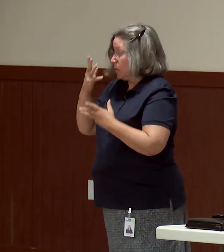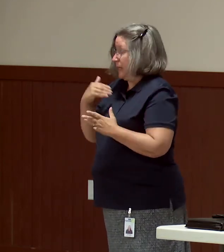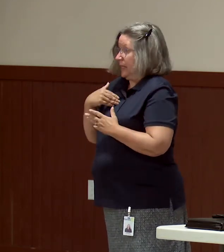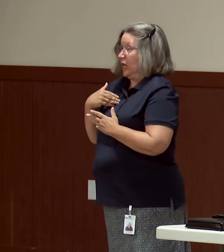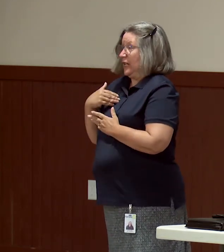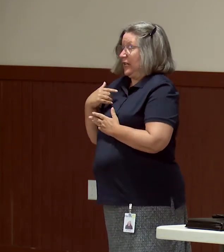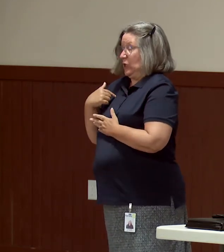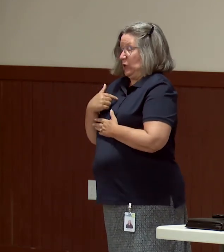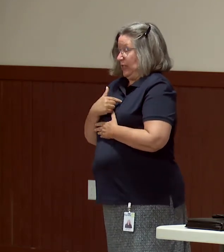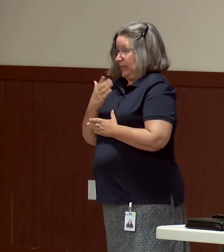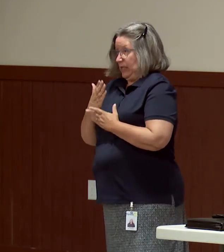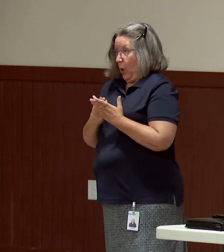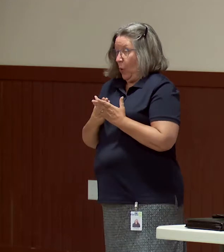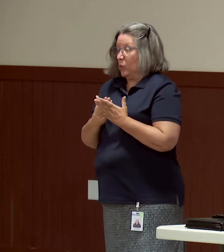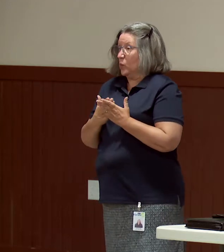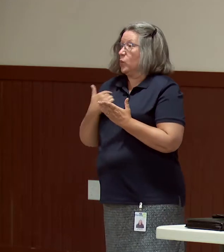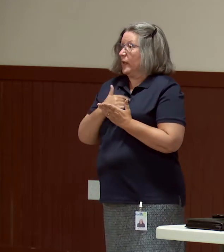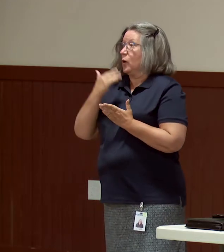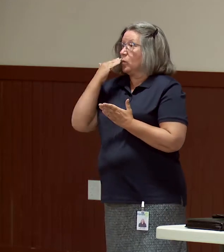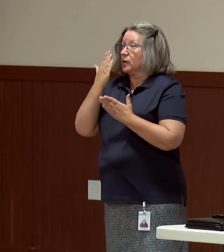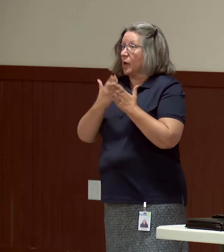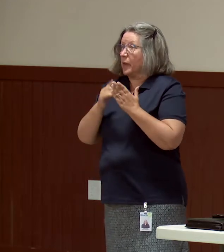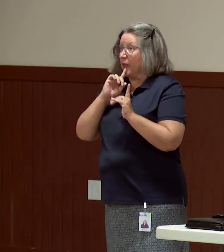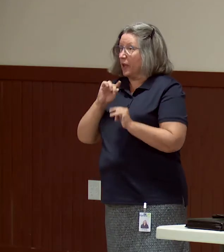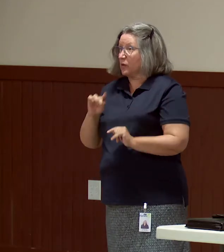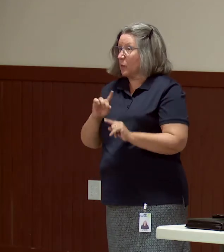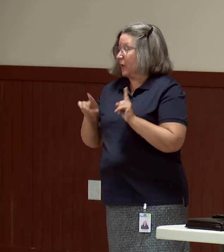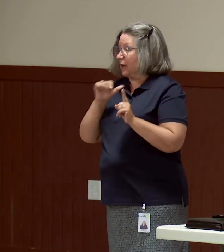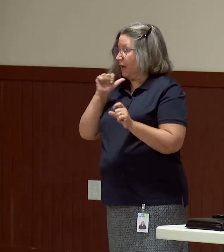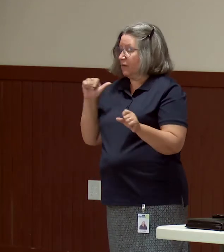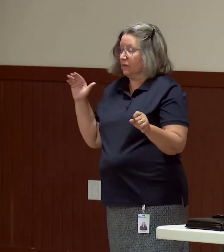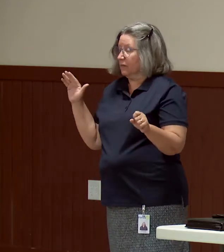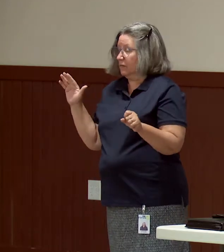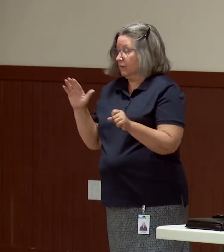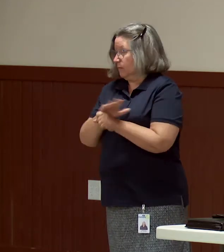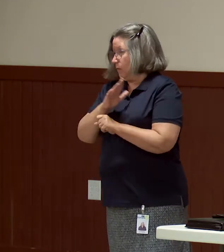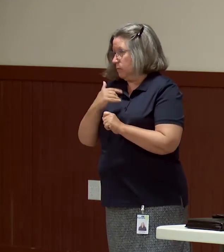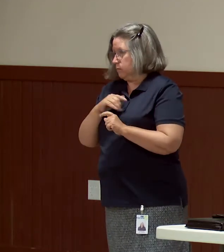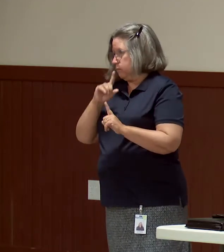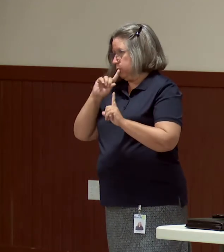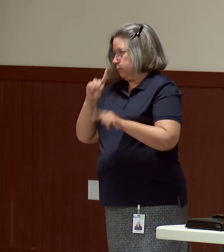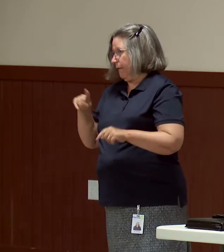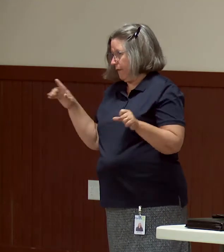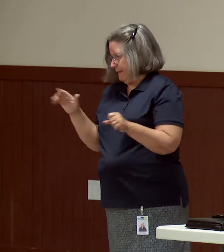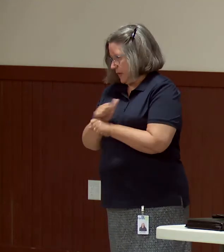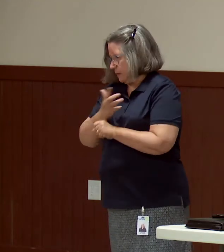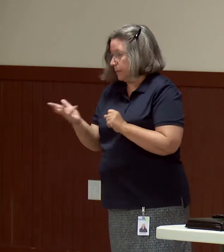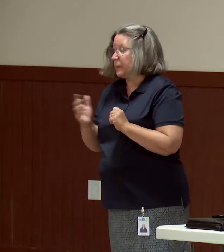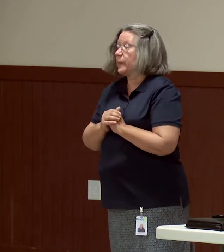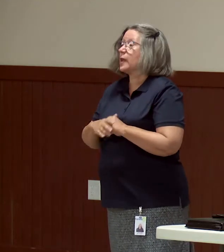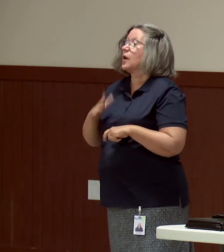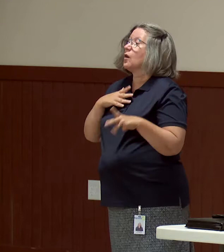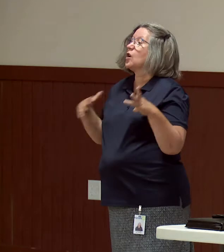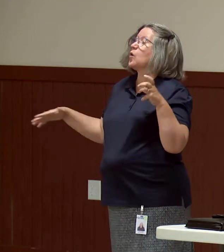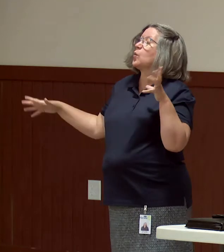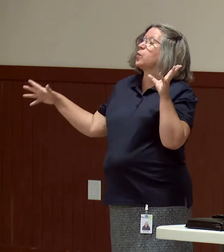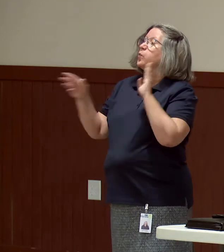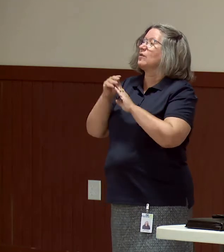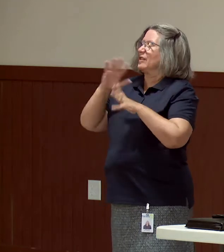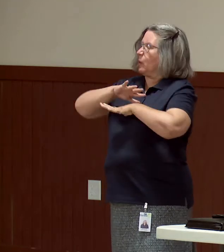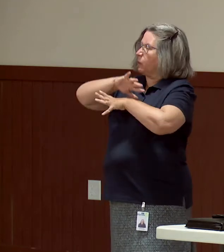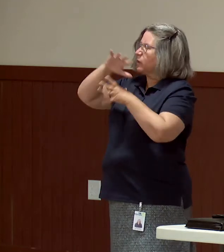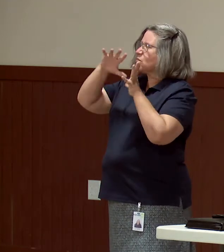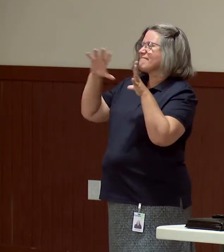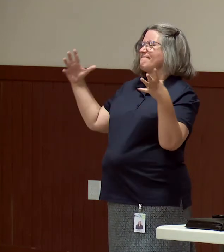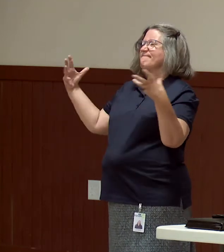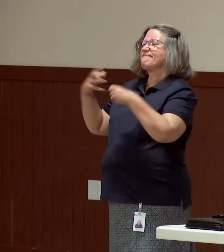know, questions we may not be able to ask, and so we're still learning. A broad overview of the American Rescue Plan Act is that it's a